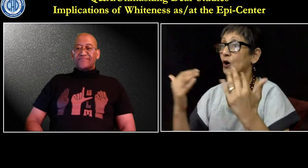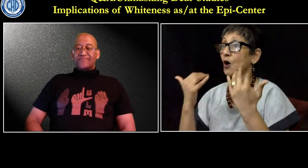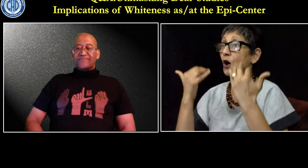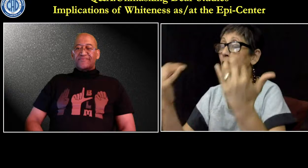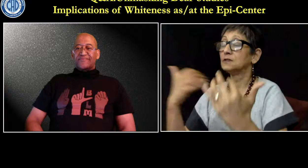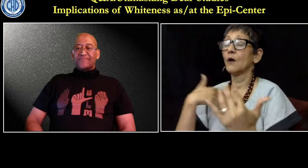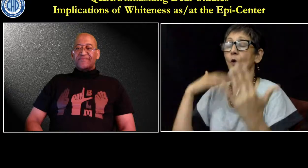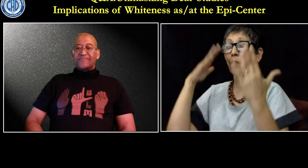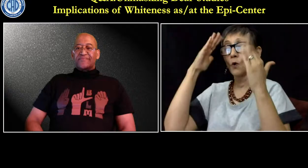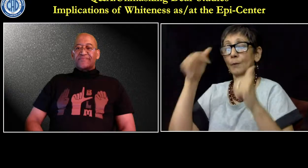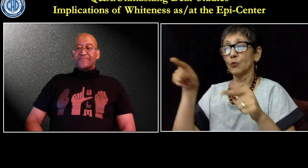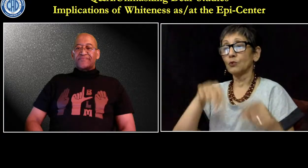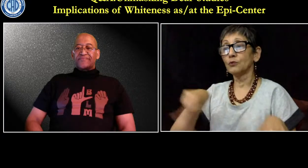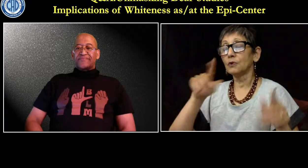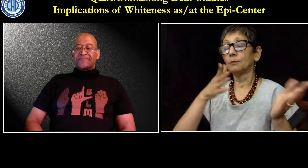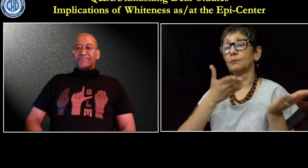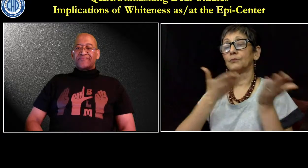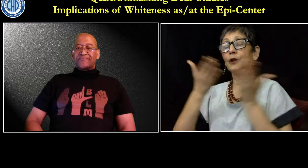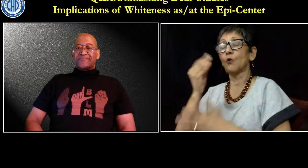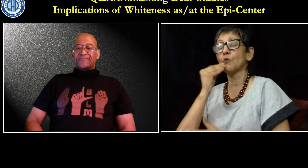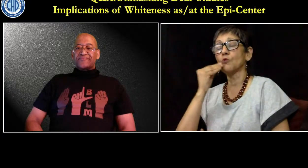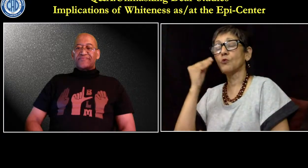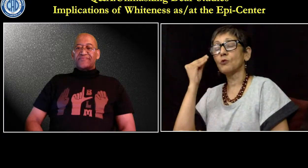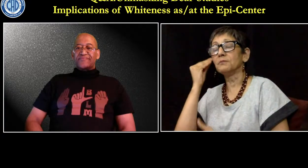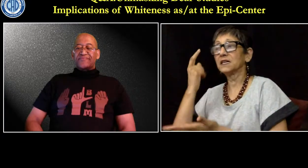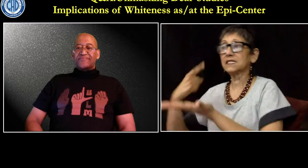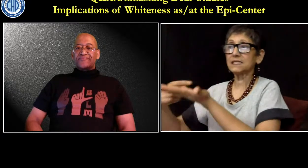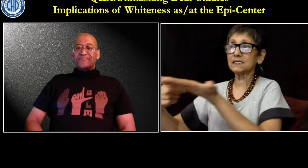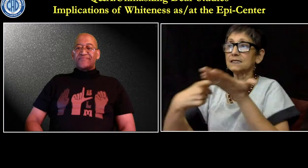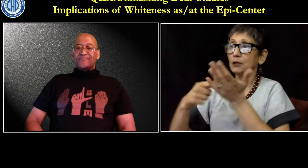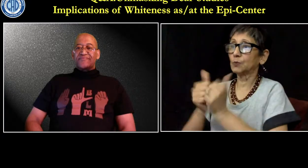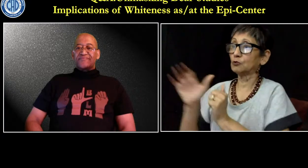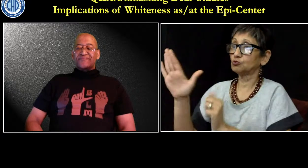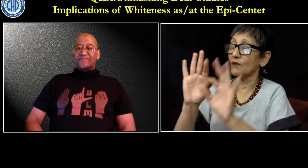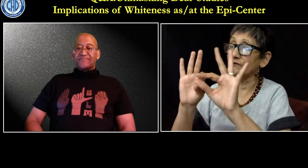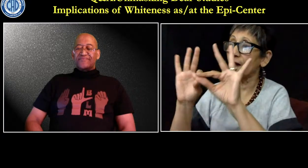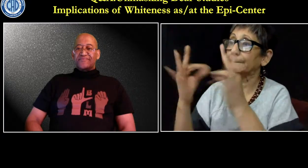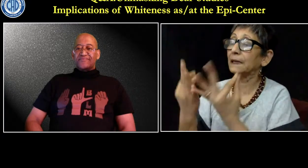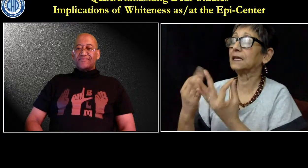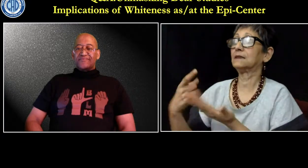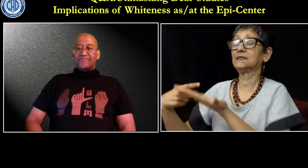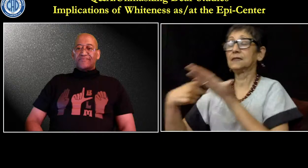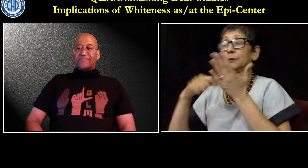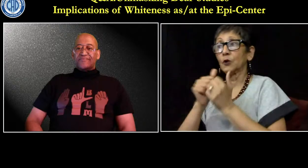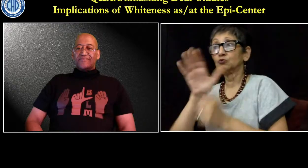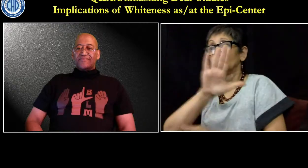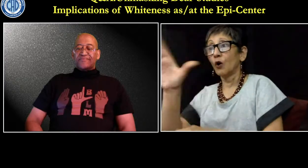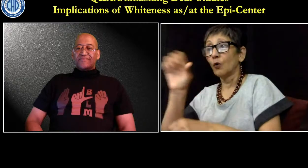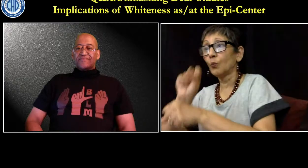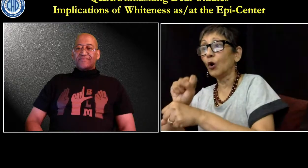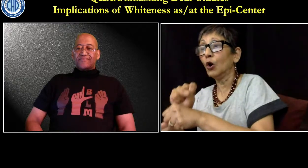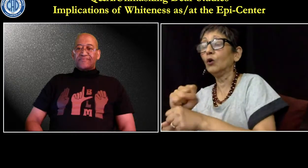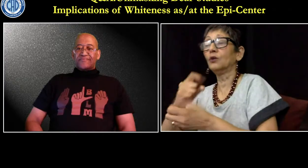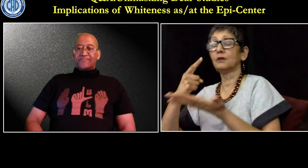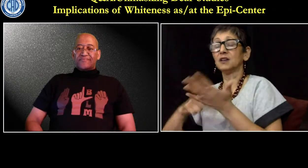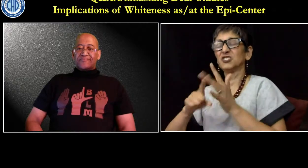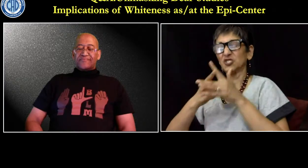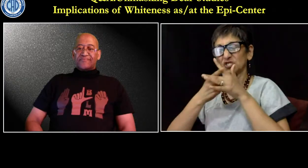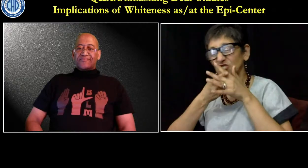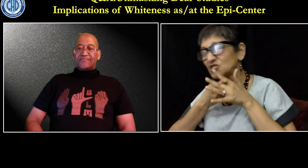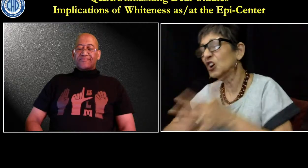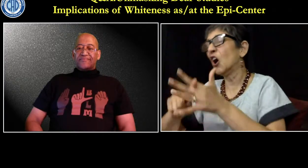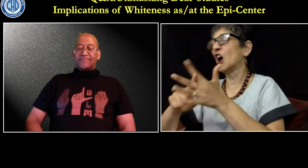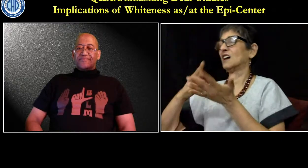this platform. I want to thank everybody viewing in our viewing audience. I hope you brought home topics to discuss with